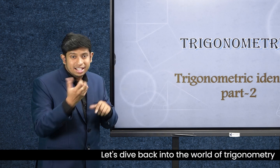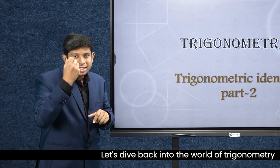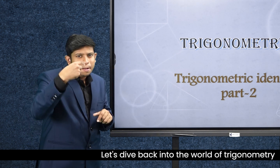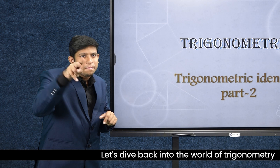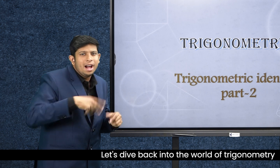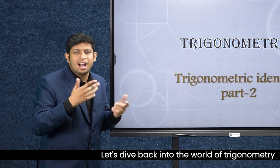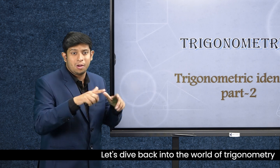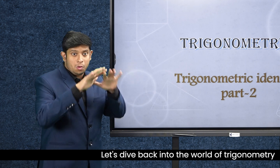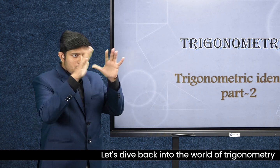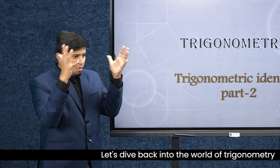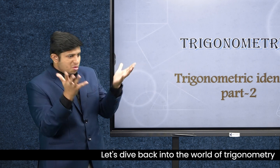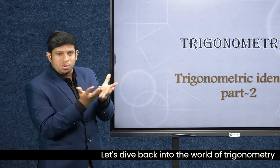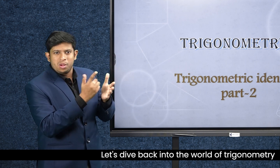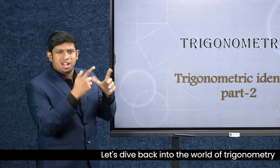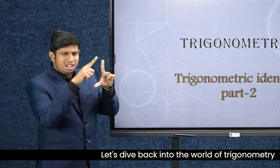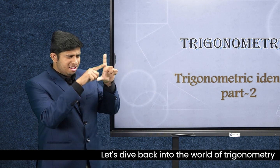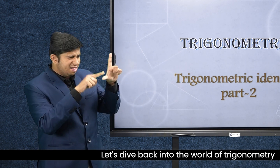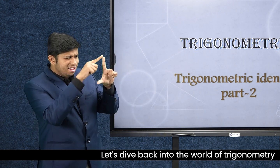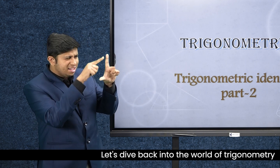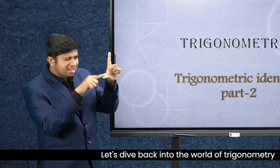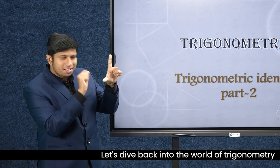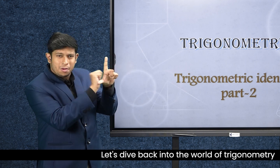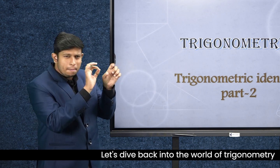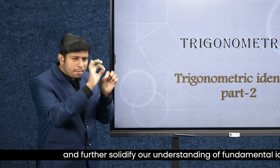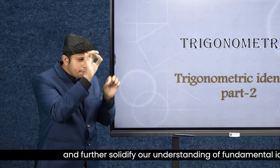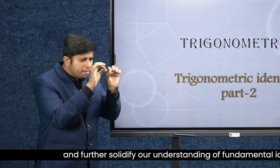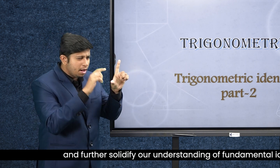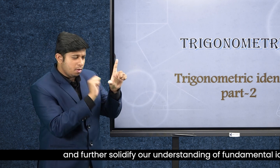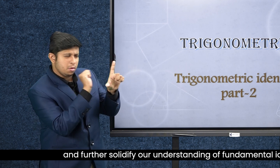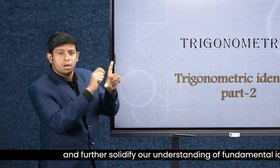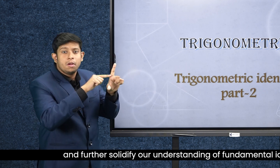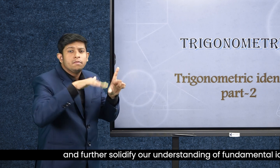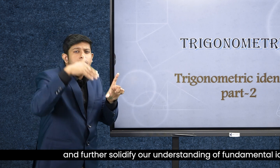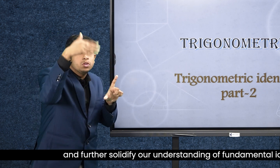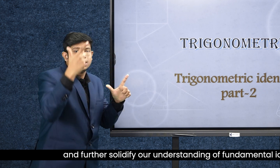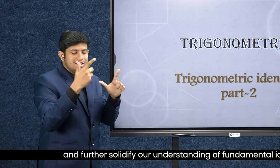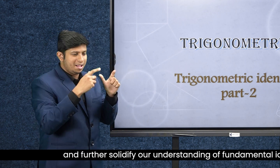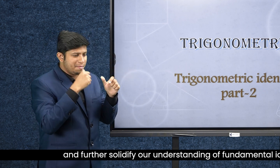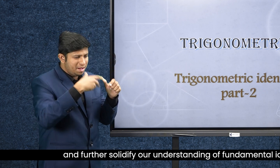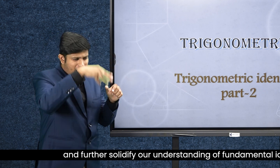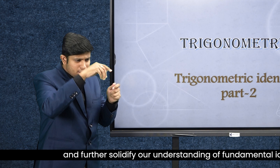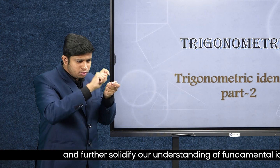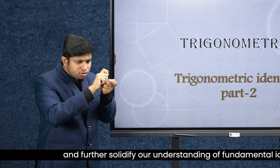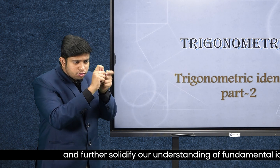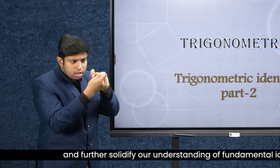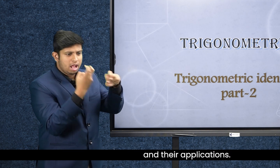Let's dive back into the world of trigonometry and further solidify our understanding of fundamental identities and